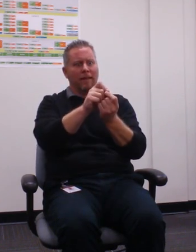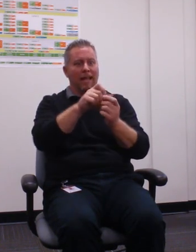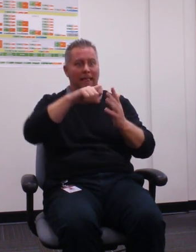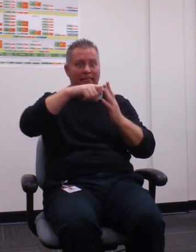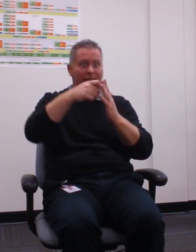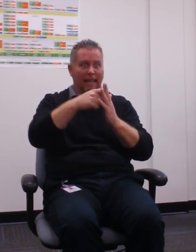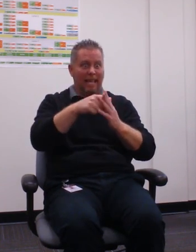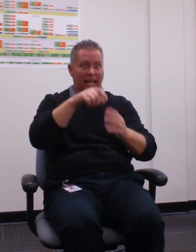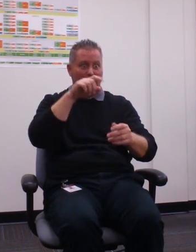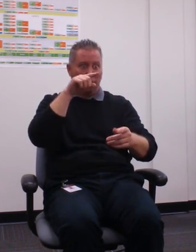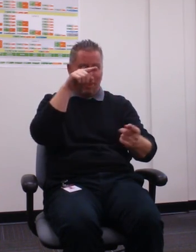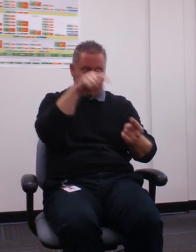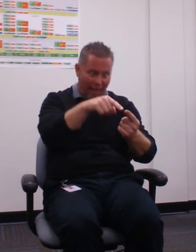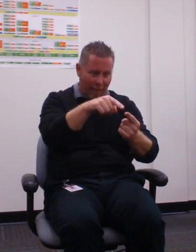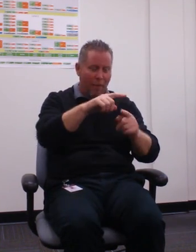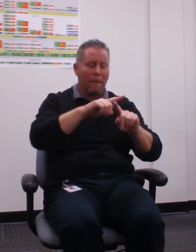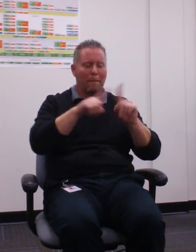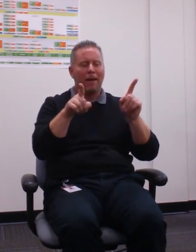Make sense? Yes, sir.